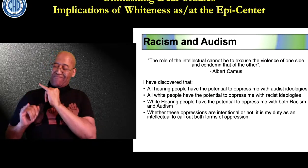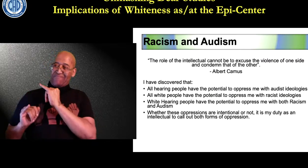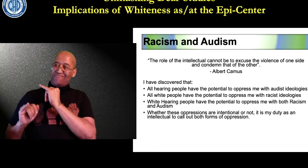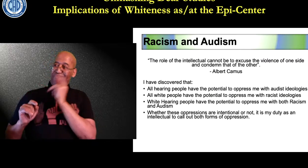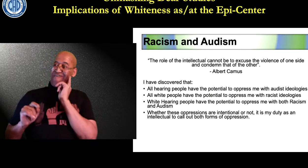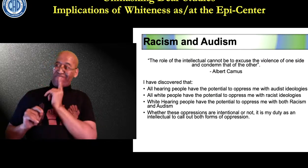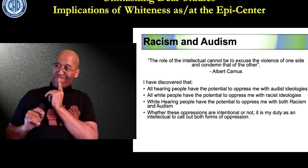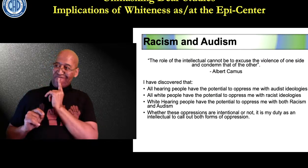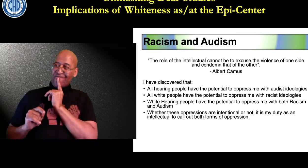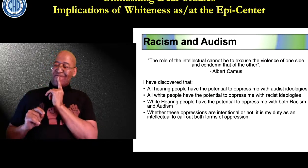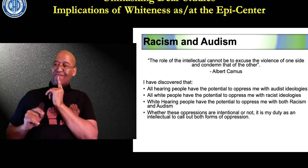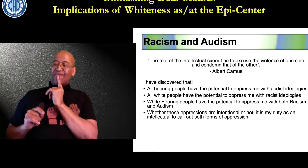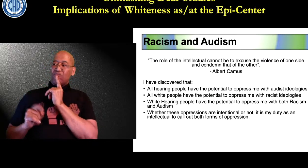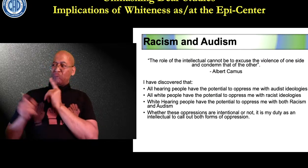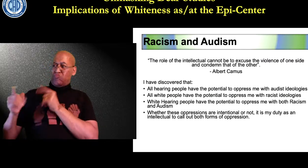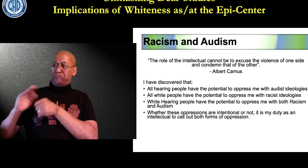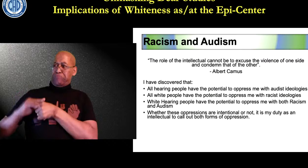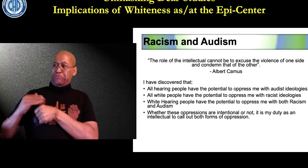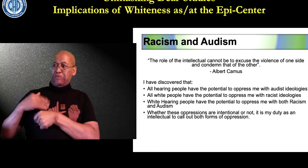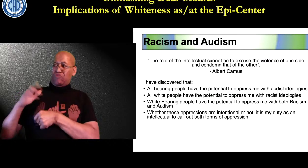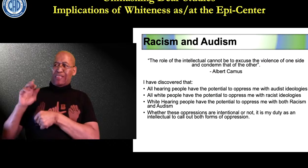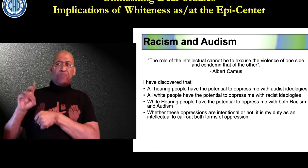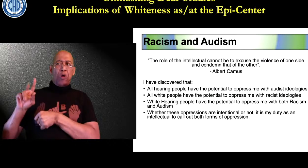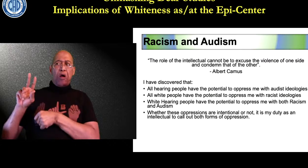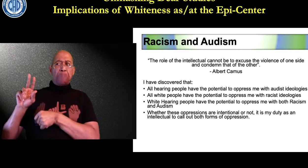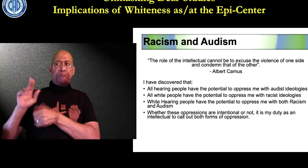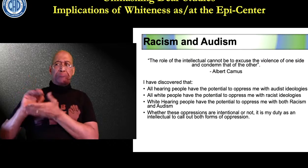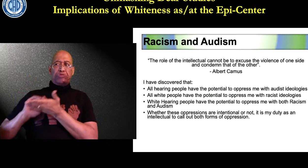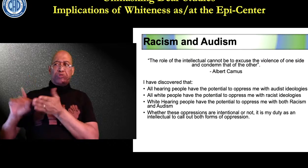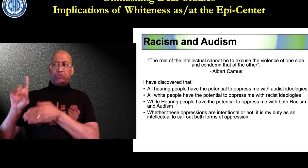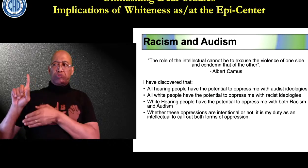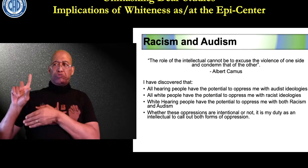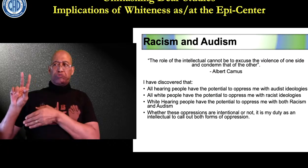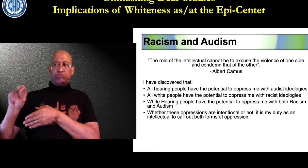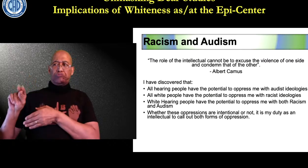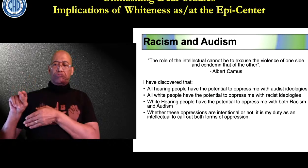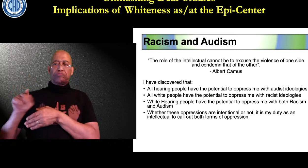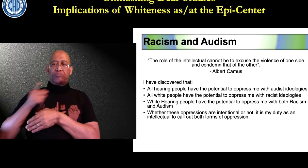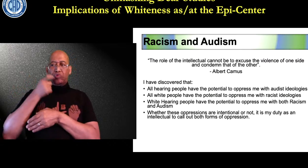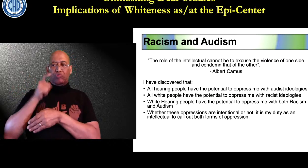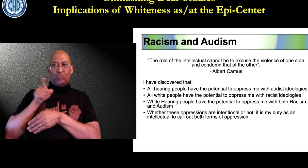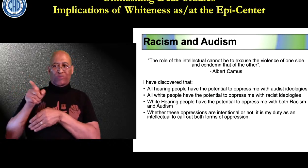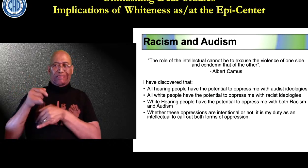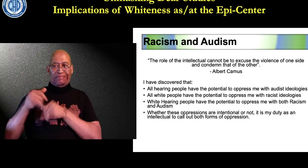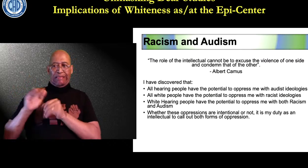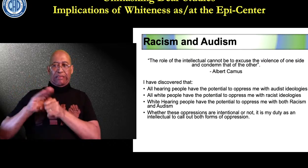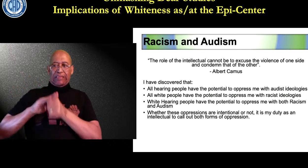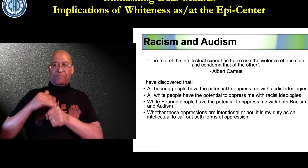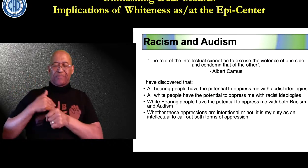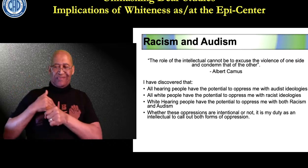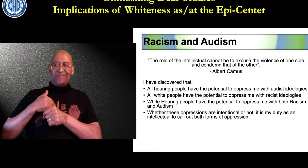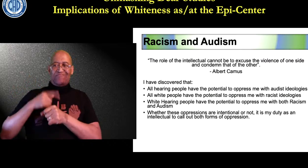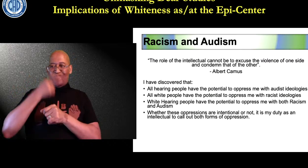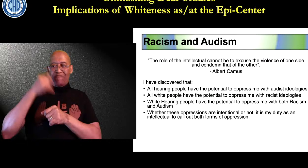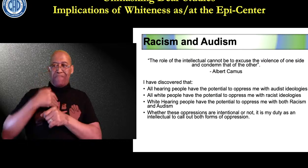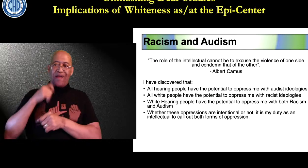You can't excuse, if I excuse the white, deaf, and Black hearing people that are oppressing